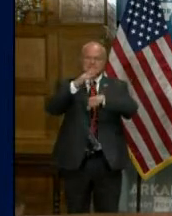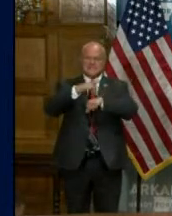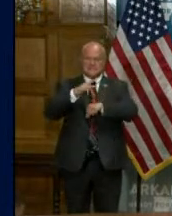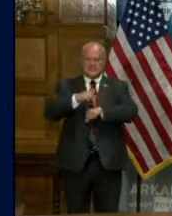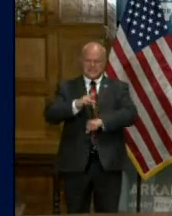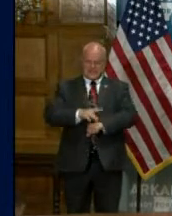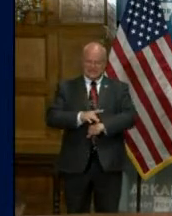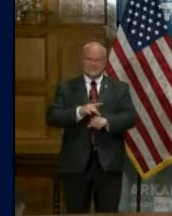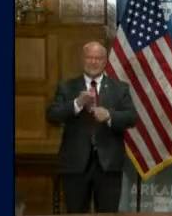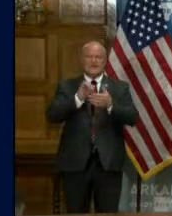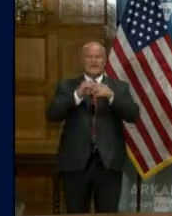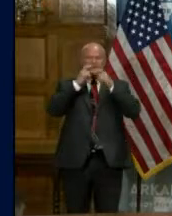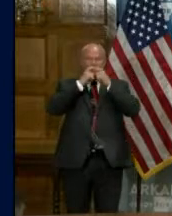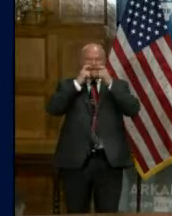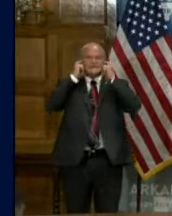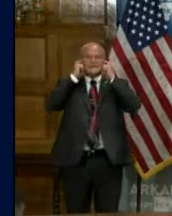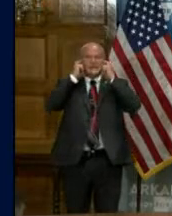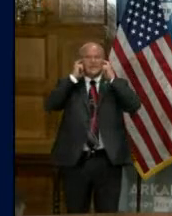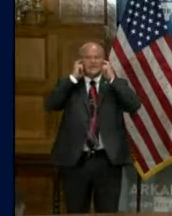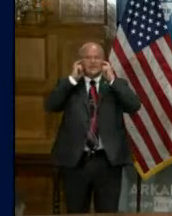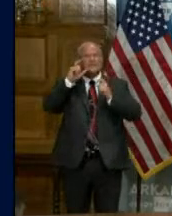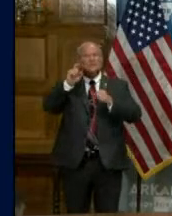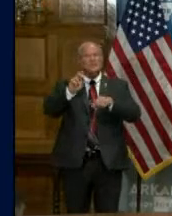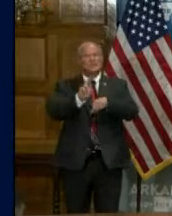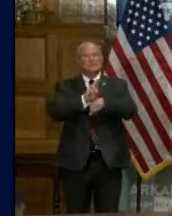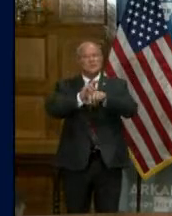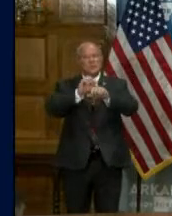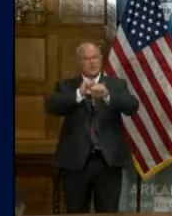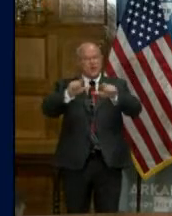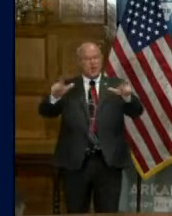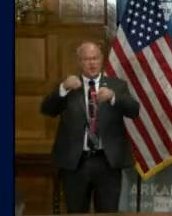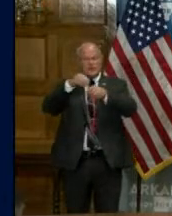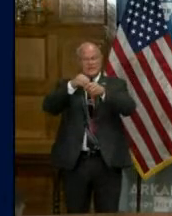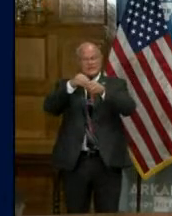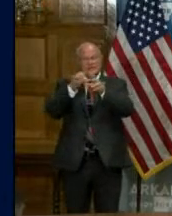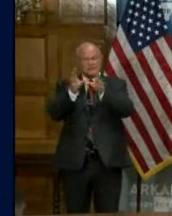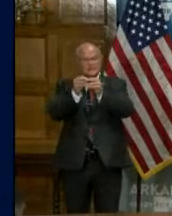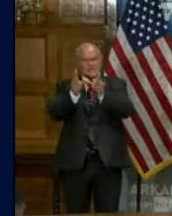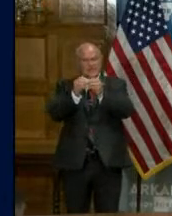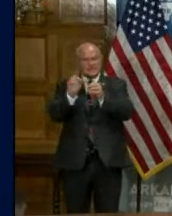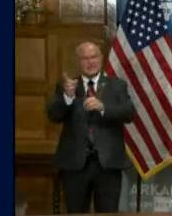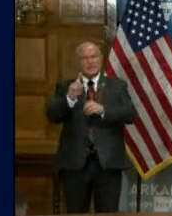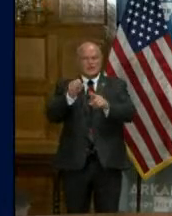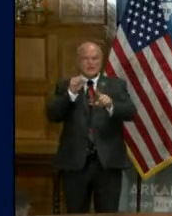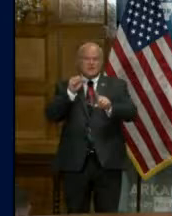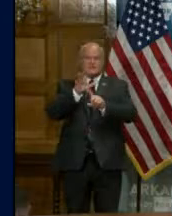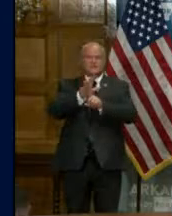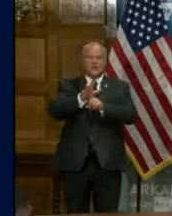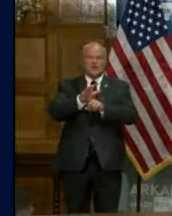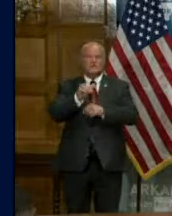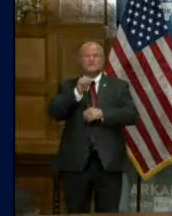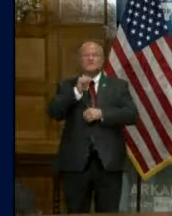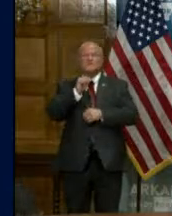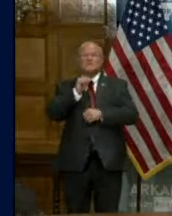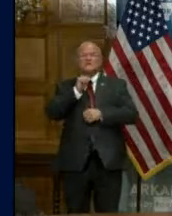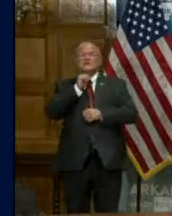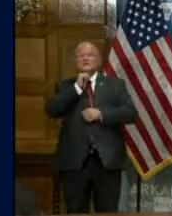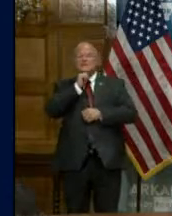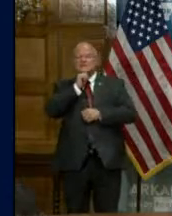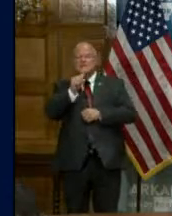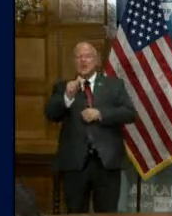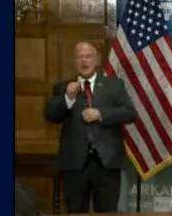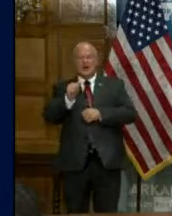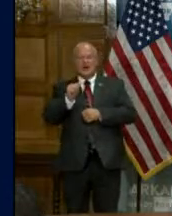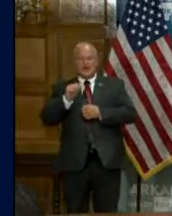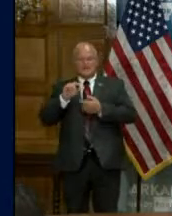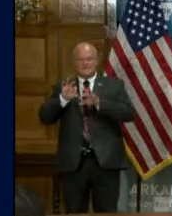highlights of it: that face covering should be worn in all indoor settings where you're exposed to non-household members and